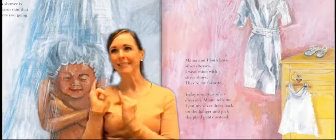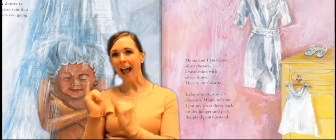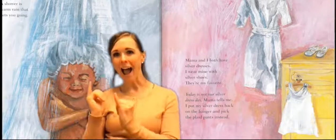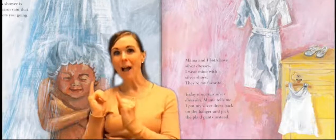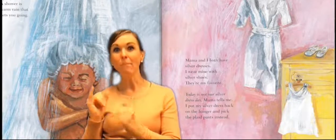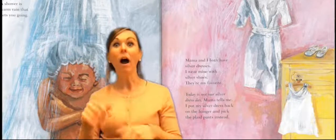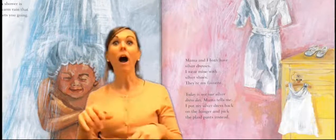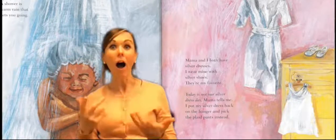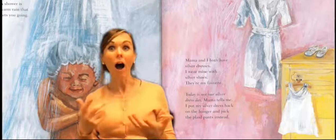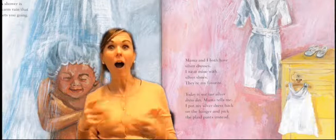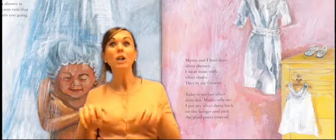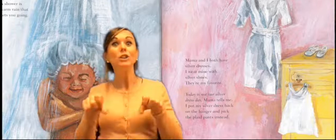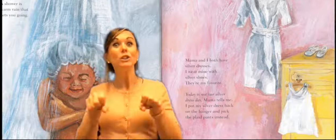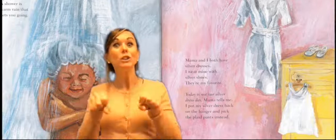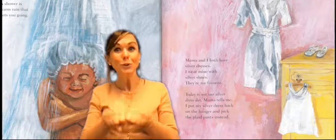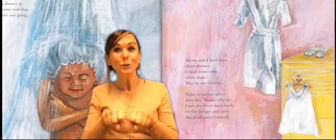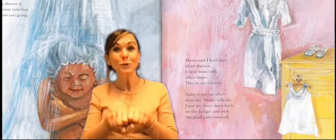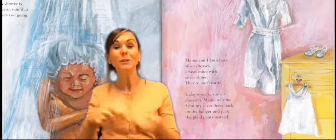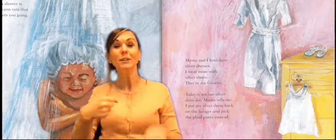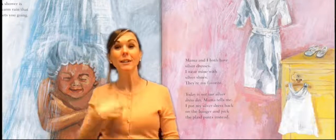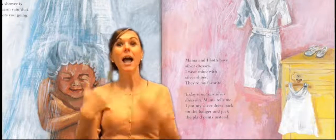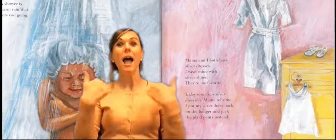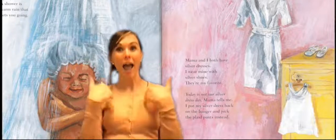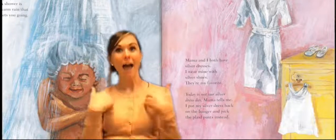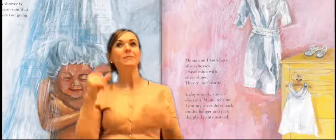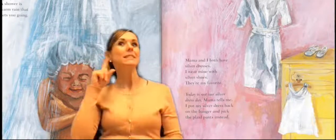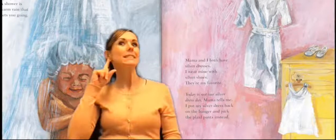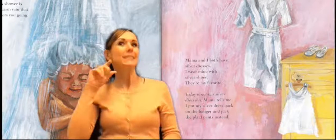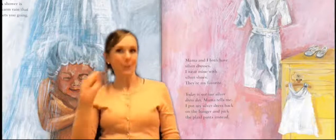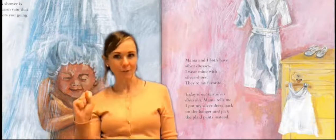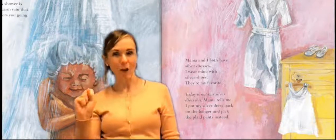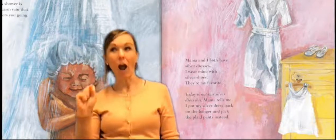Mama has a silver dress just like mine.